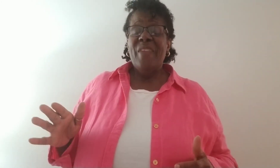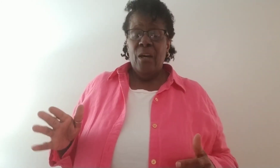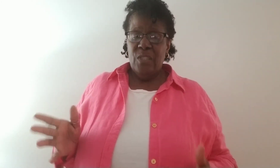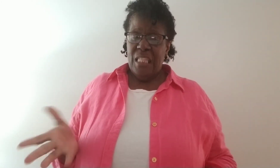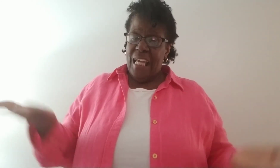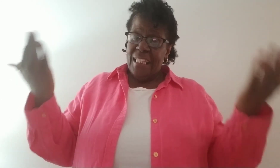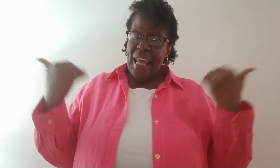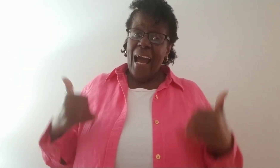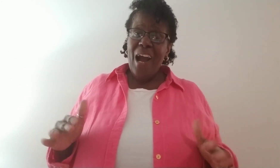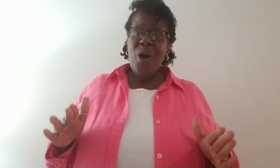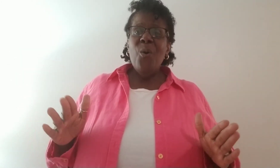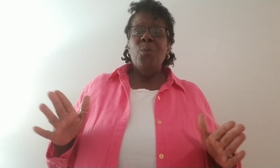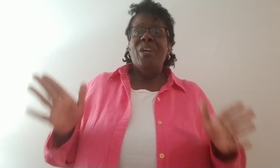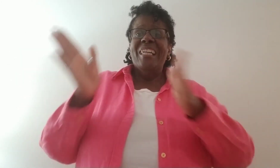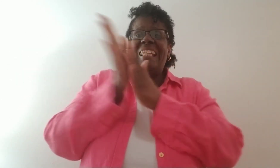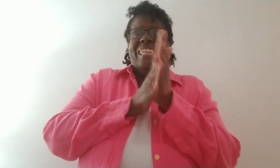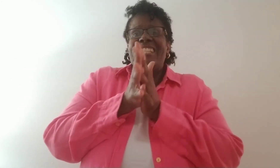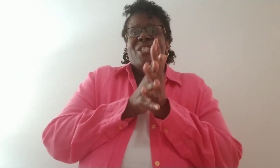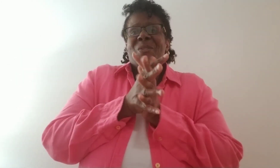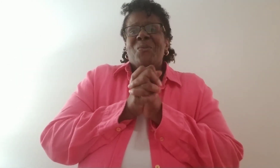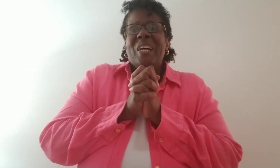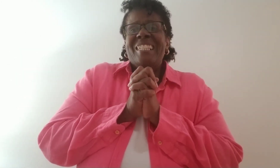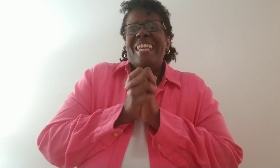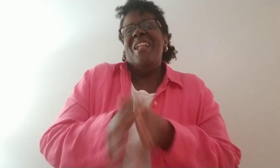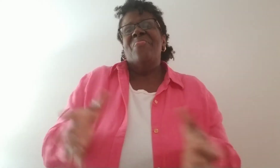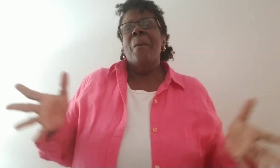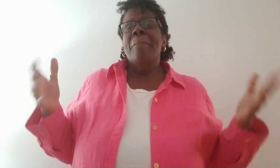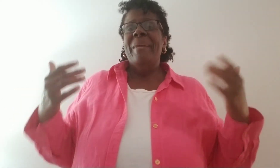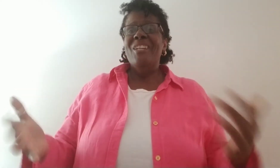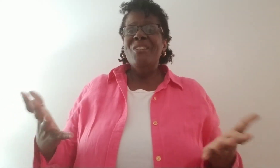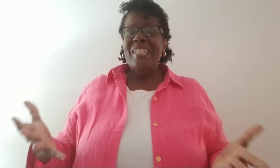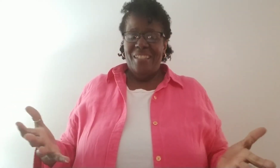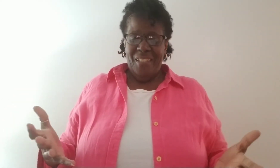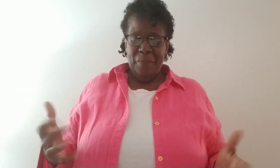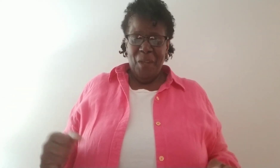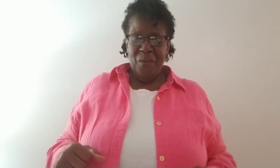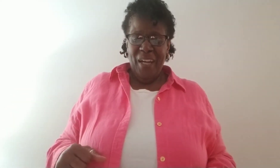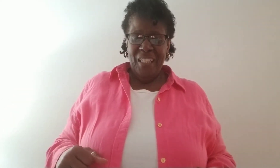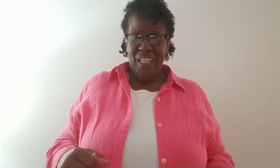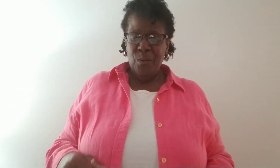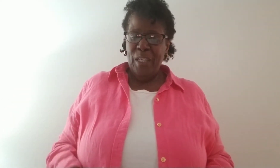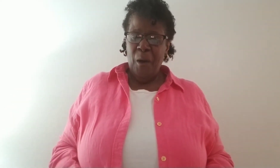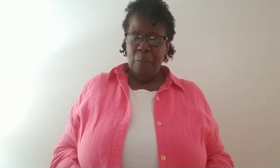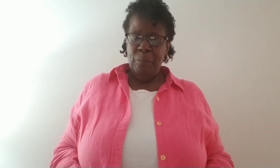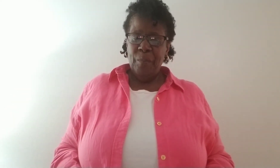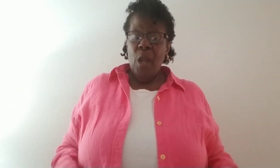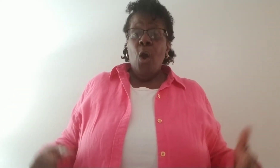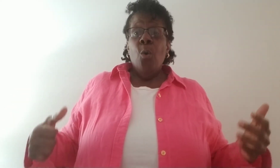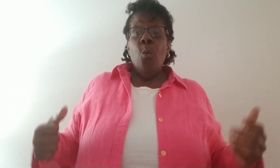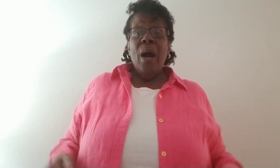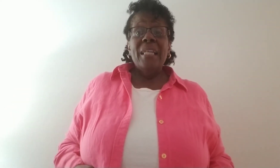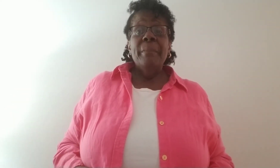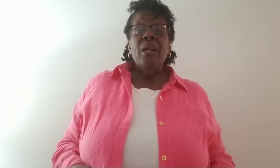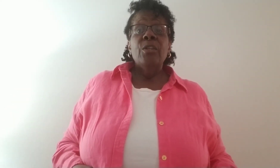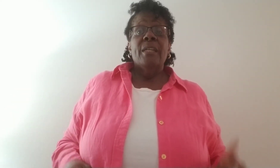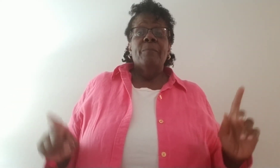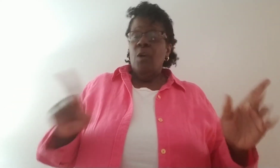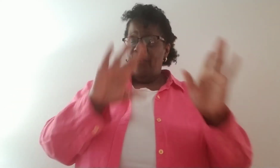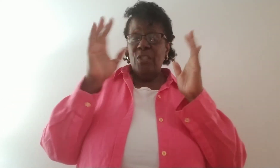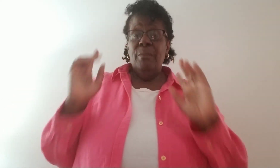thousands. Now we're going to get into what? The millions. All right? Here we go. 1 million. Now first let me show